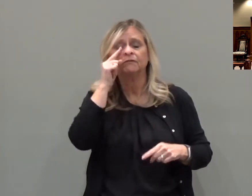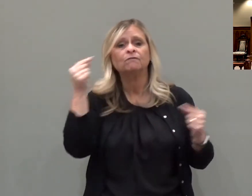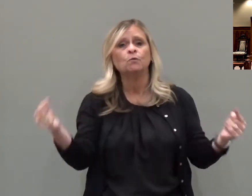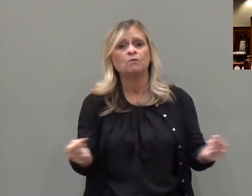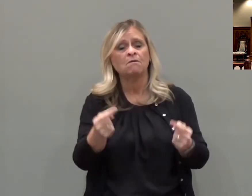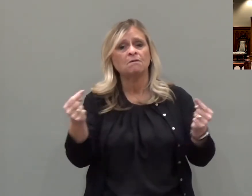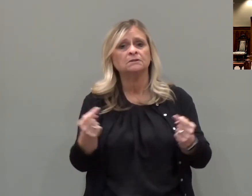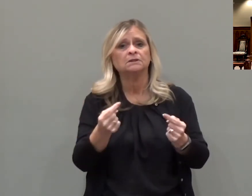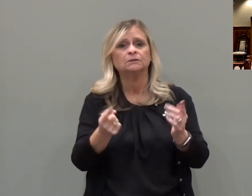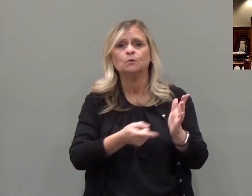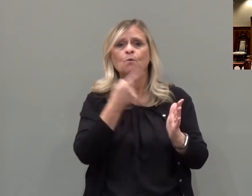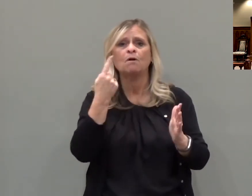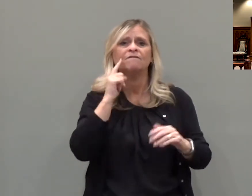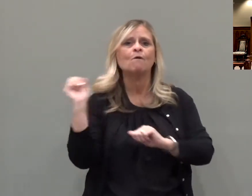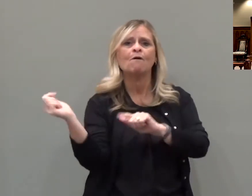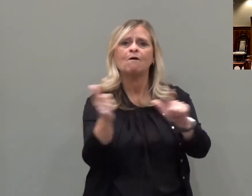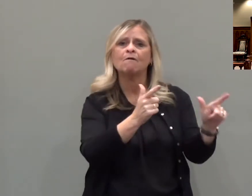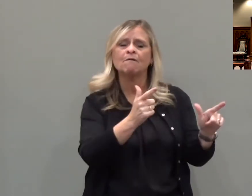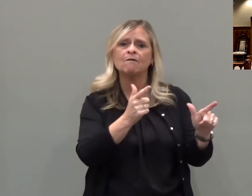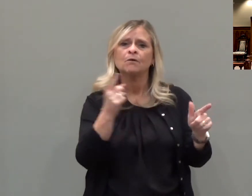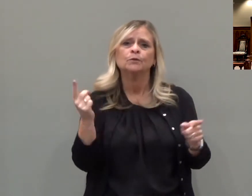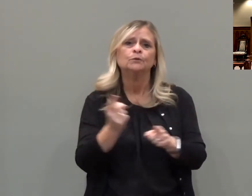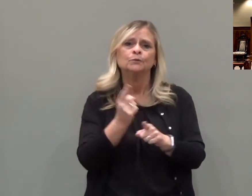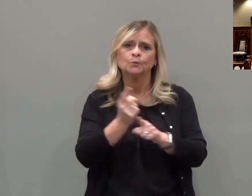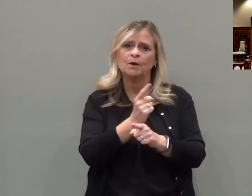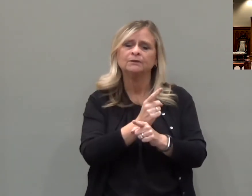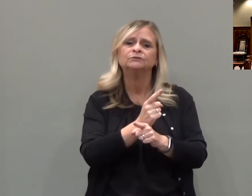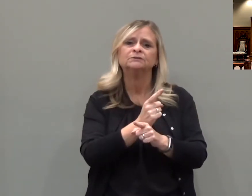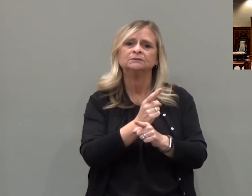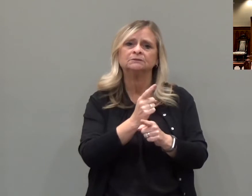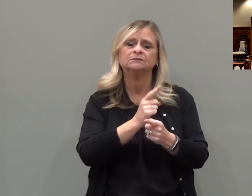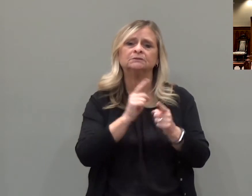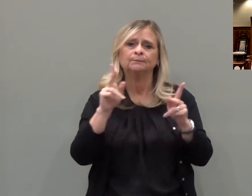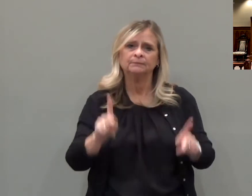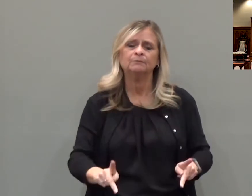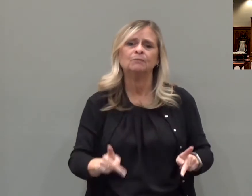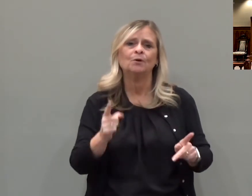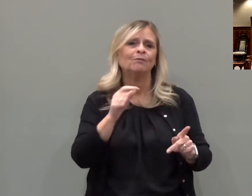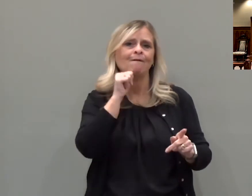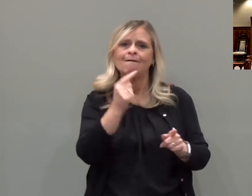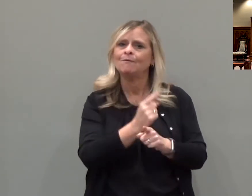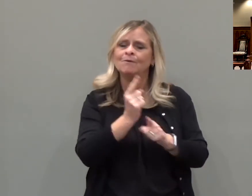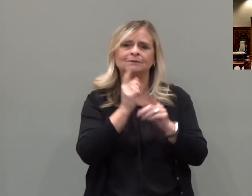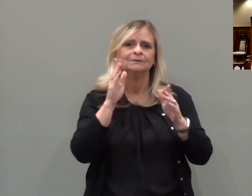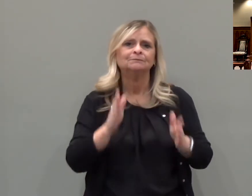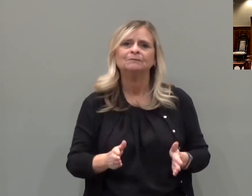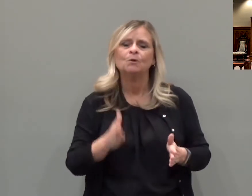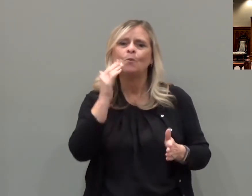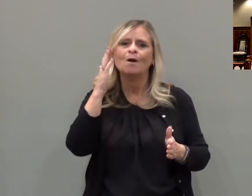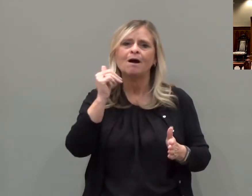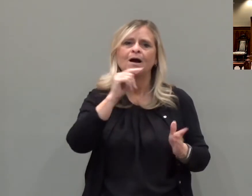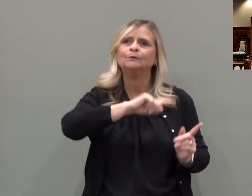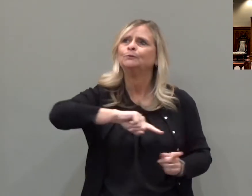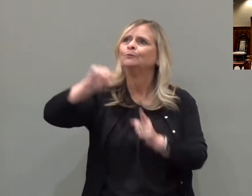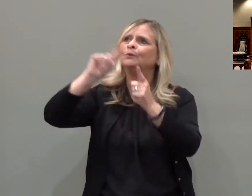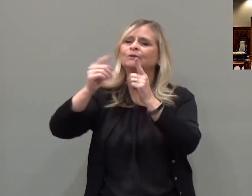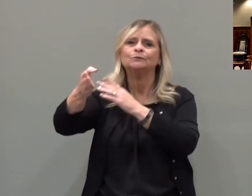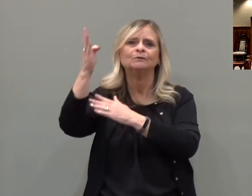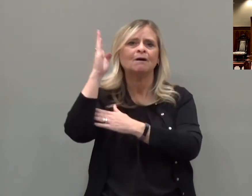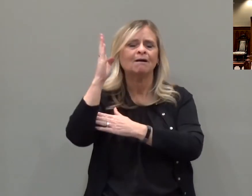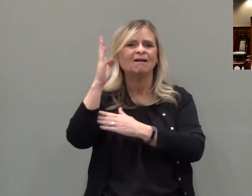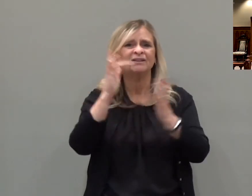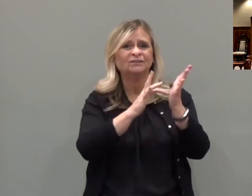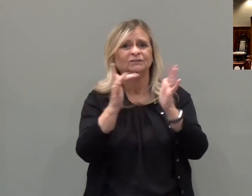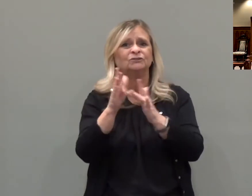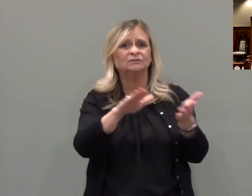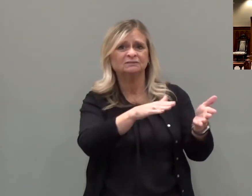all, the righteous for the unrighteous, in order to bring you to God. He was put to death in the